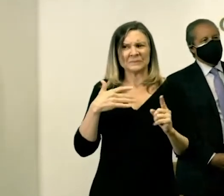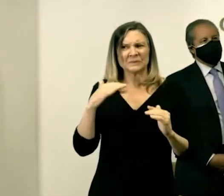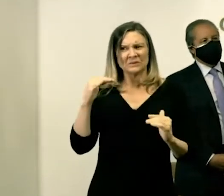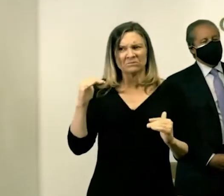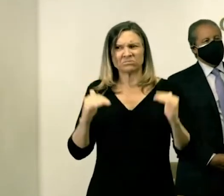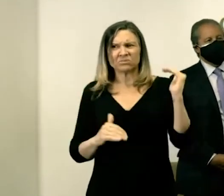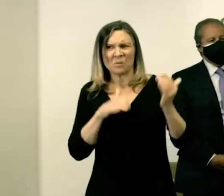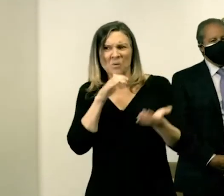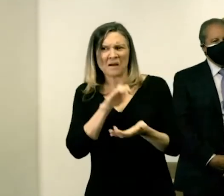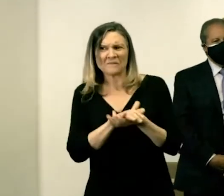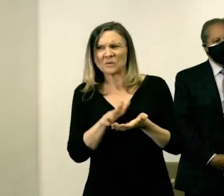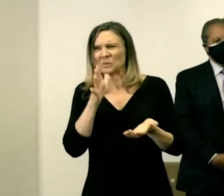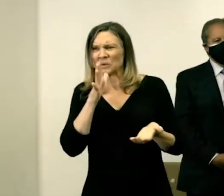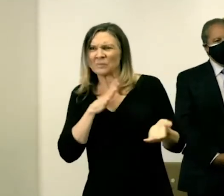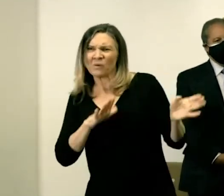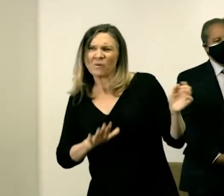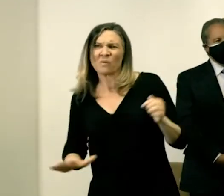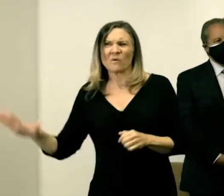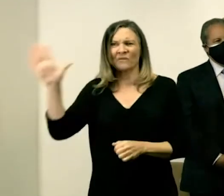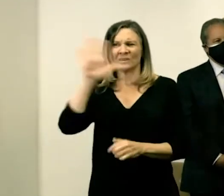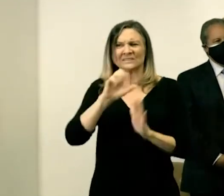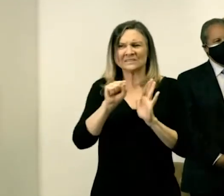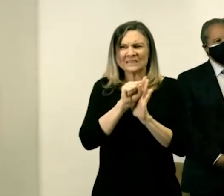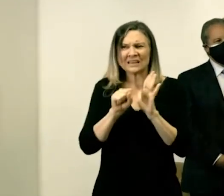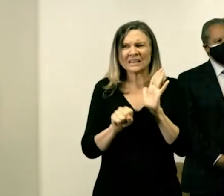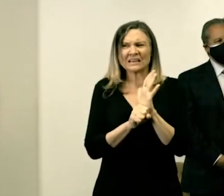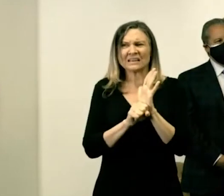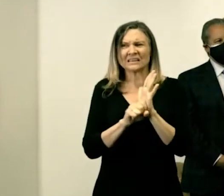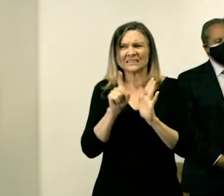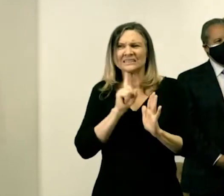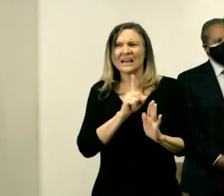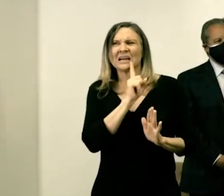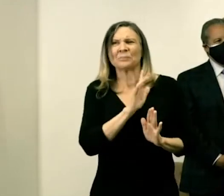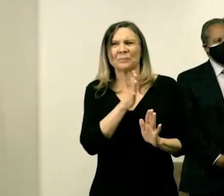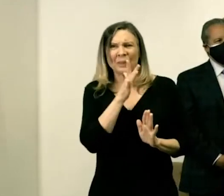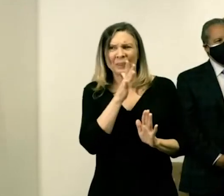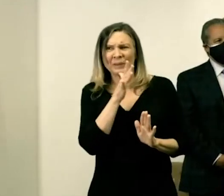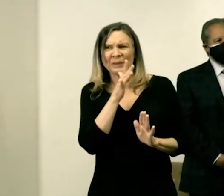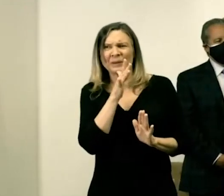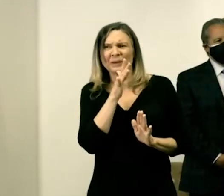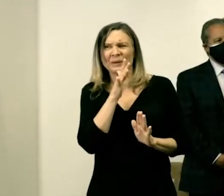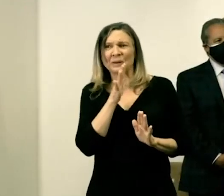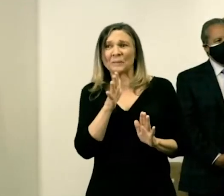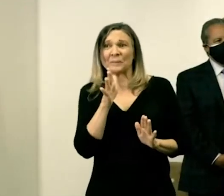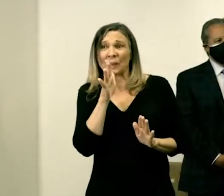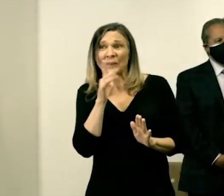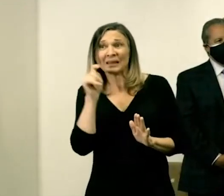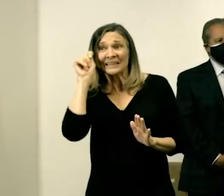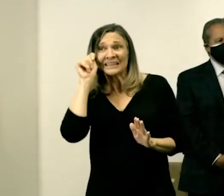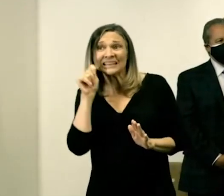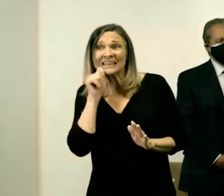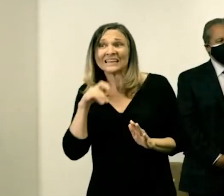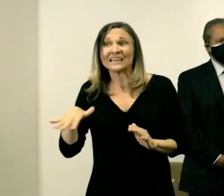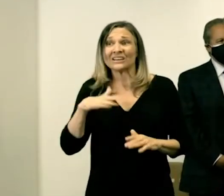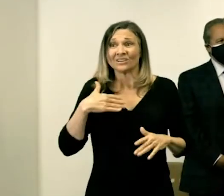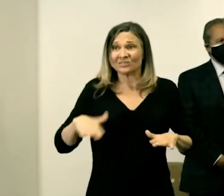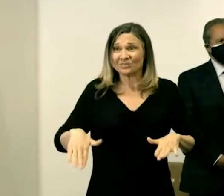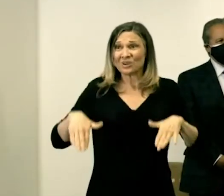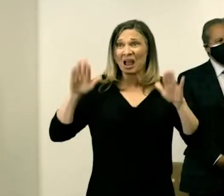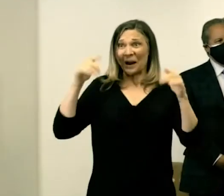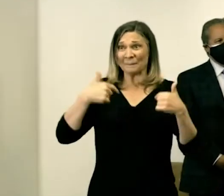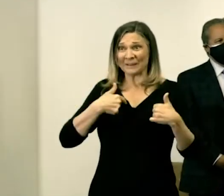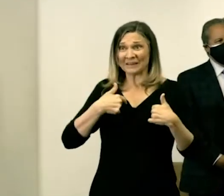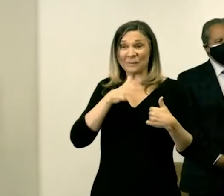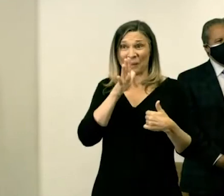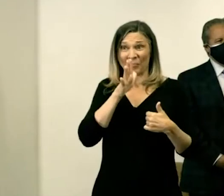women all across the state, particularly single mothers. I grew up, my mom was a teenage mom, raised me and my sister